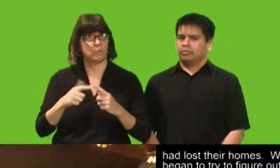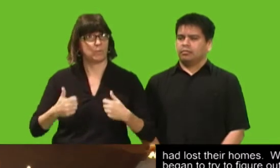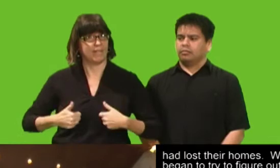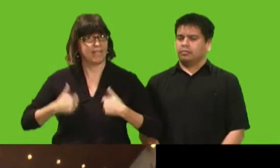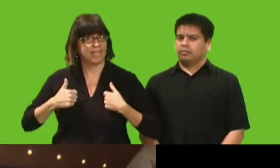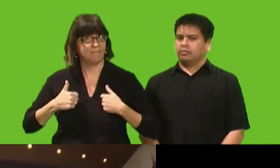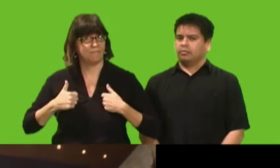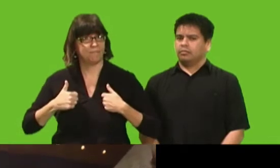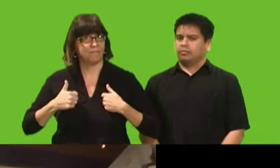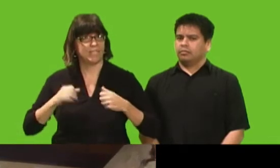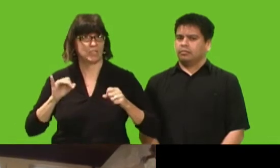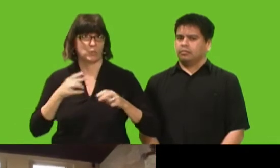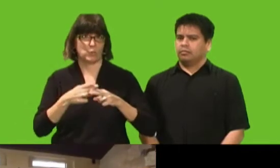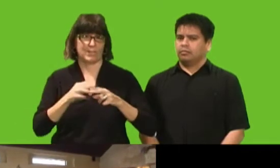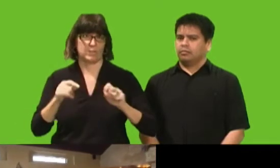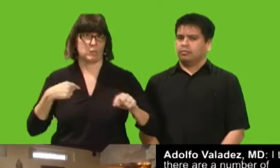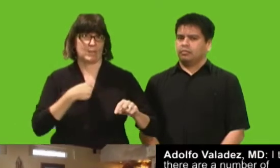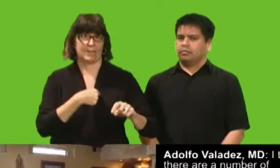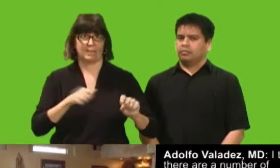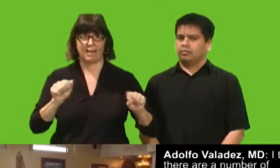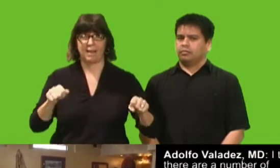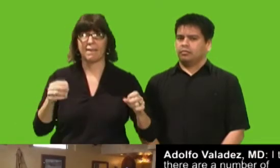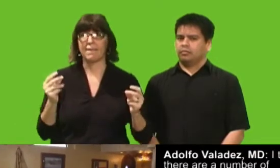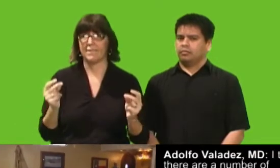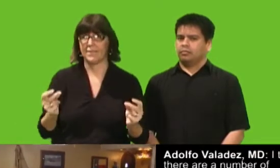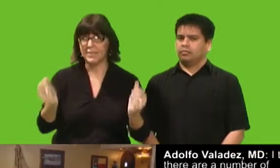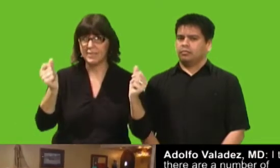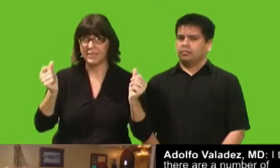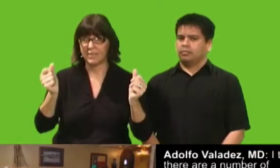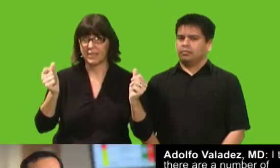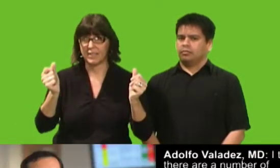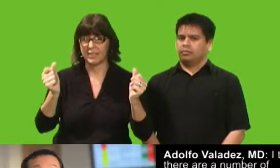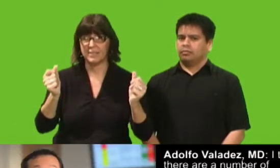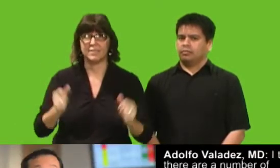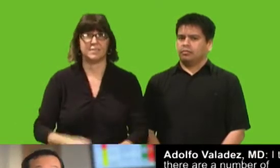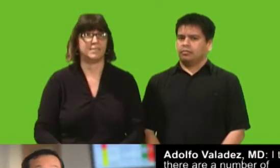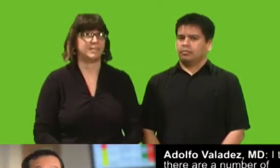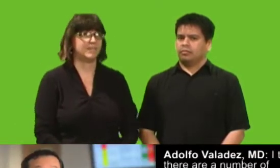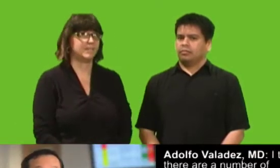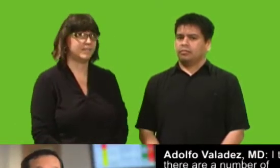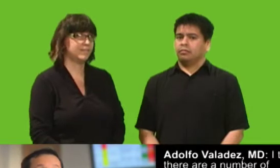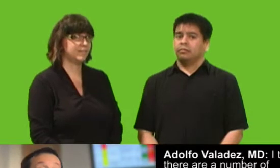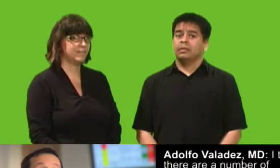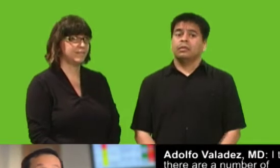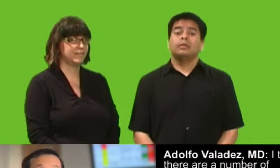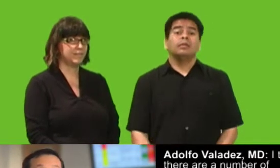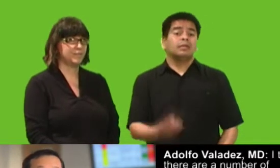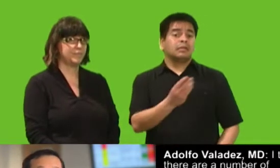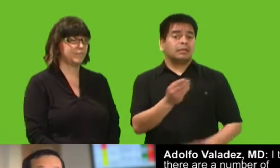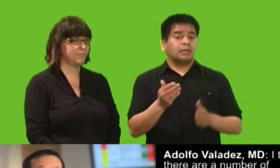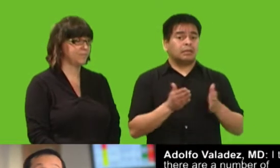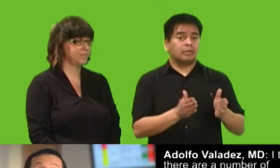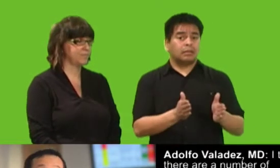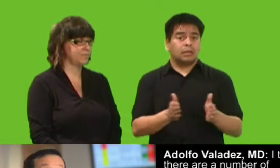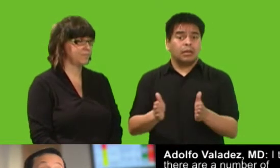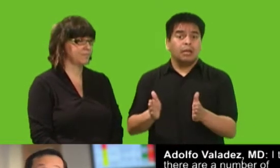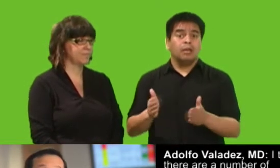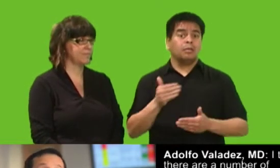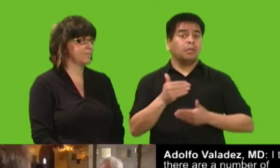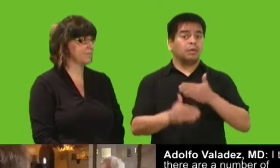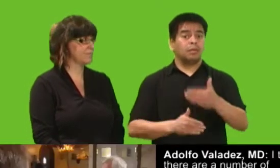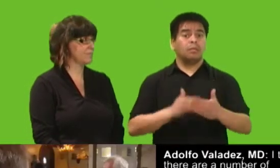could. Months after the fire. I think there are a number of processes that a community can go through to recover, and really it